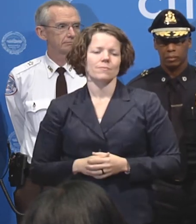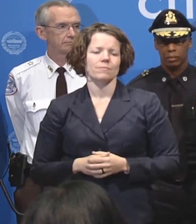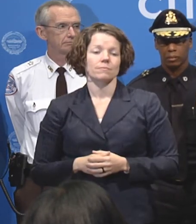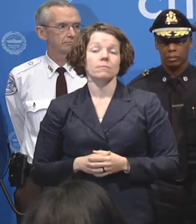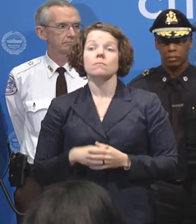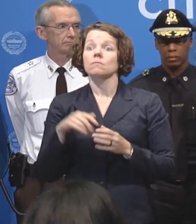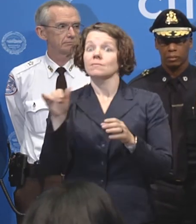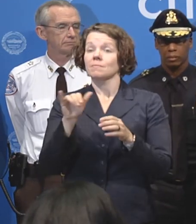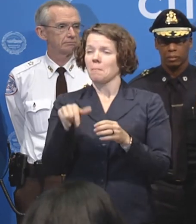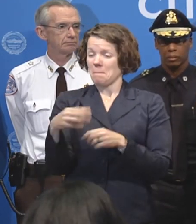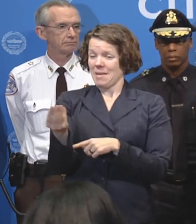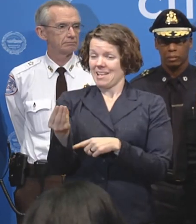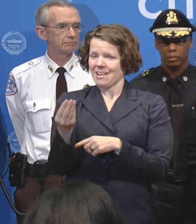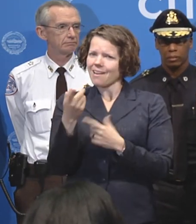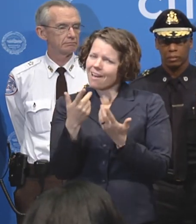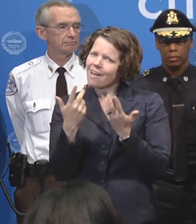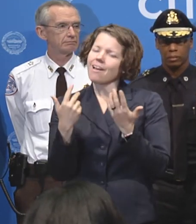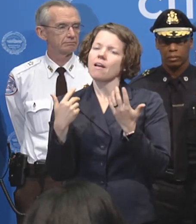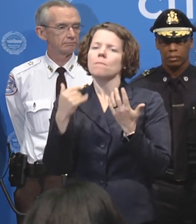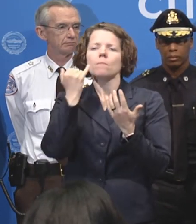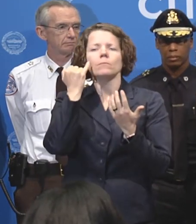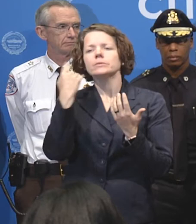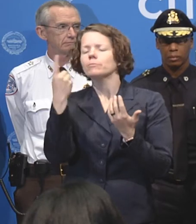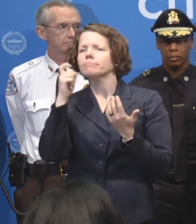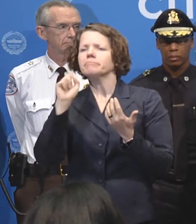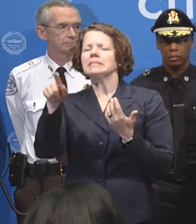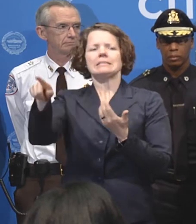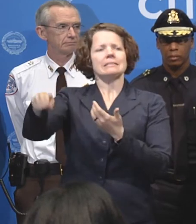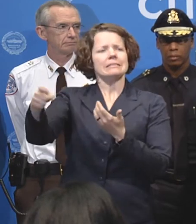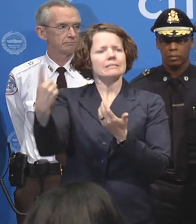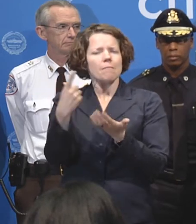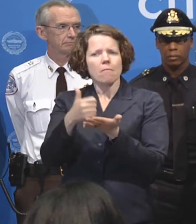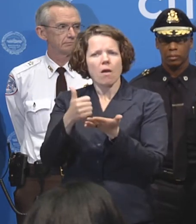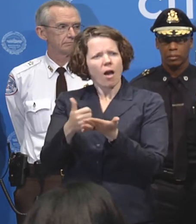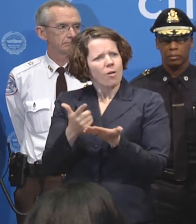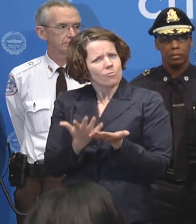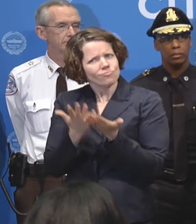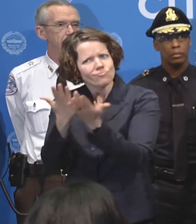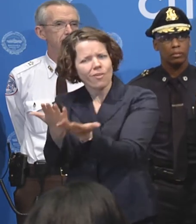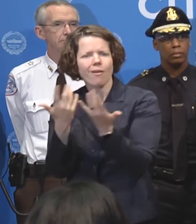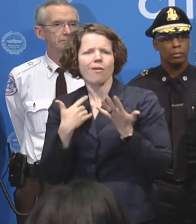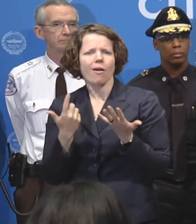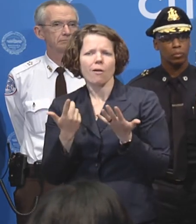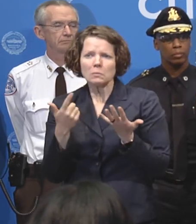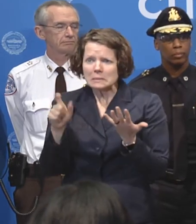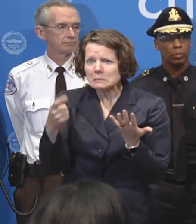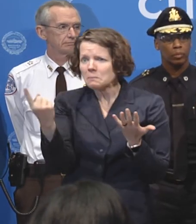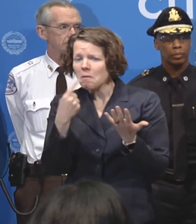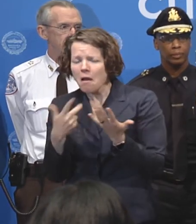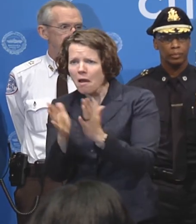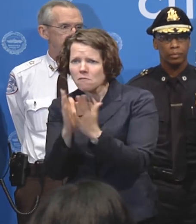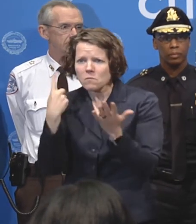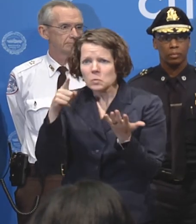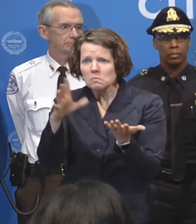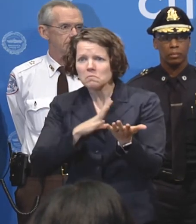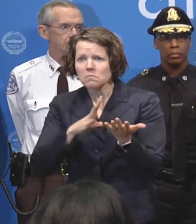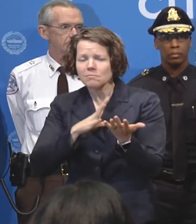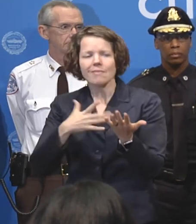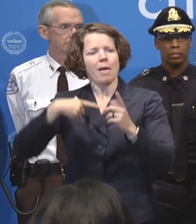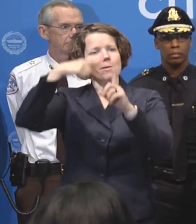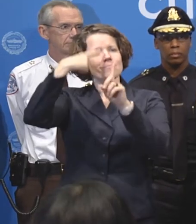if you, on that day, reach out to your neighbors, somebody who's in need, help spread the message of positivity. If you want more information on that, you